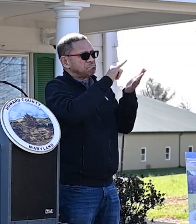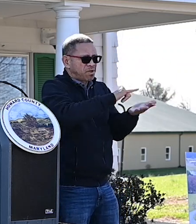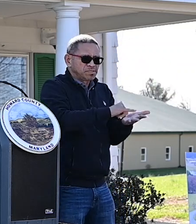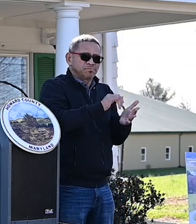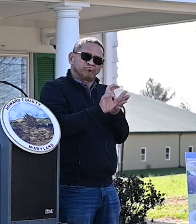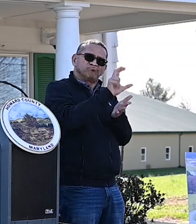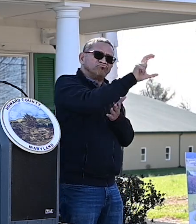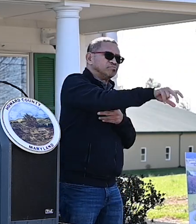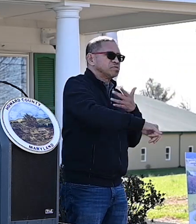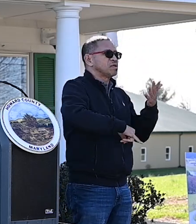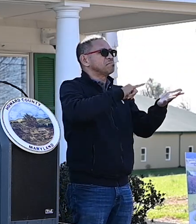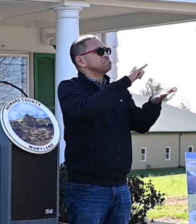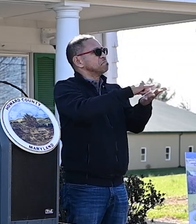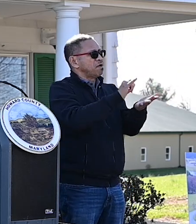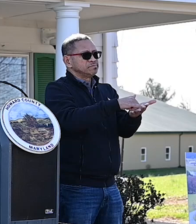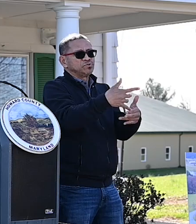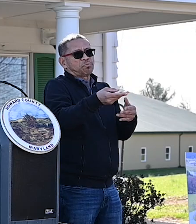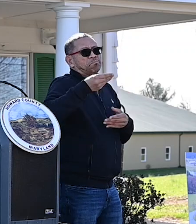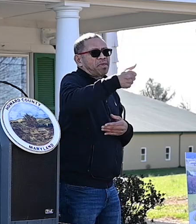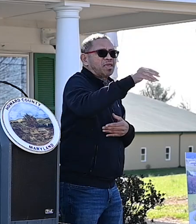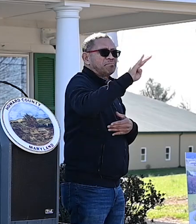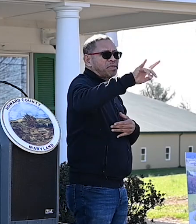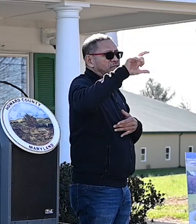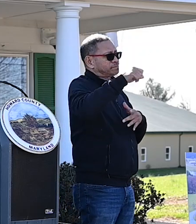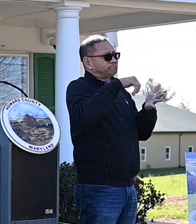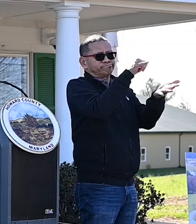to invest, and impossible to pay the bills.